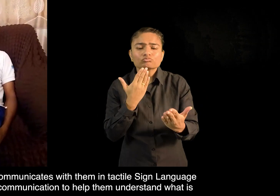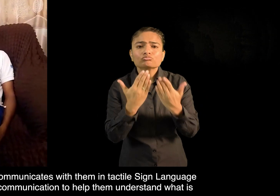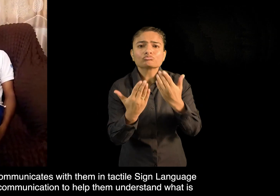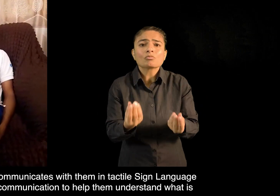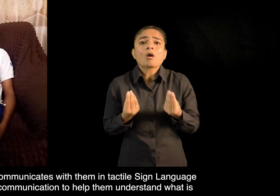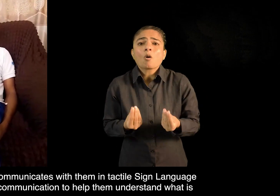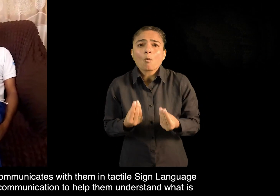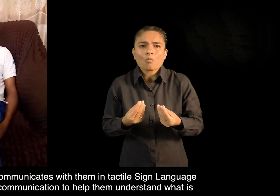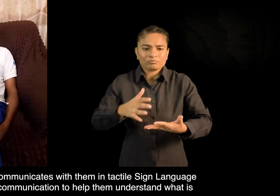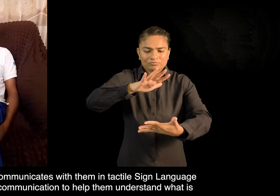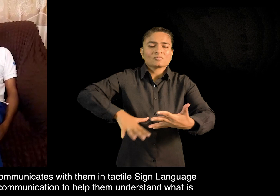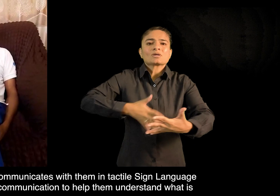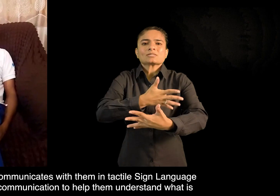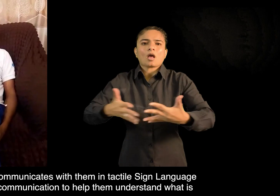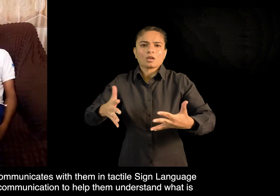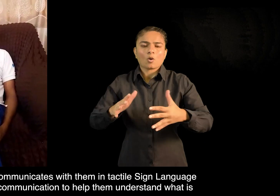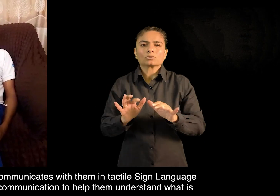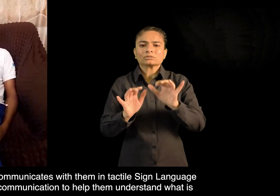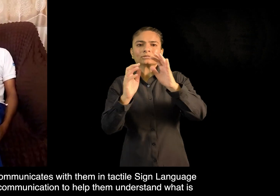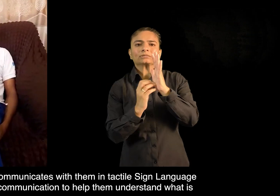communicates with them